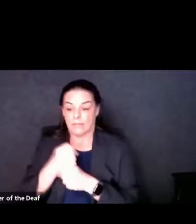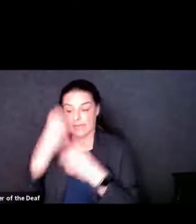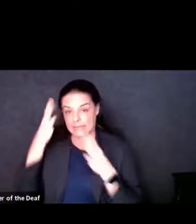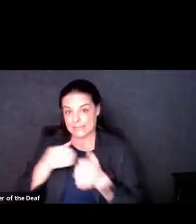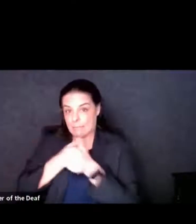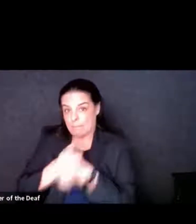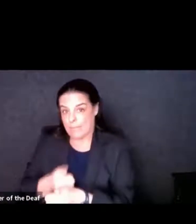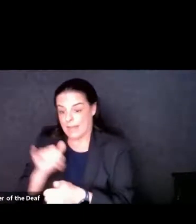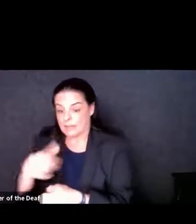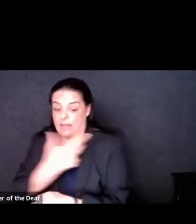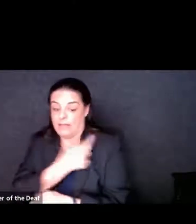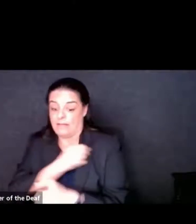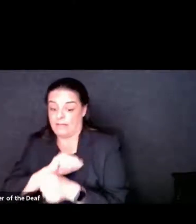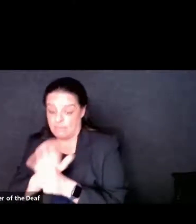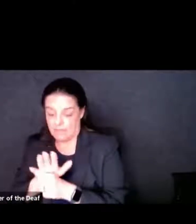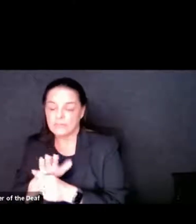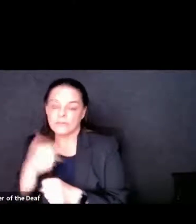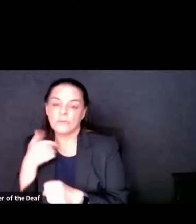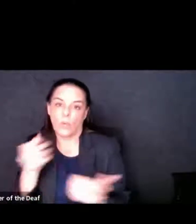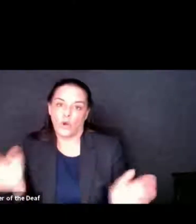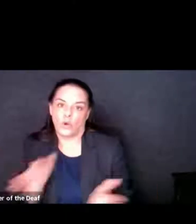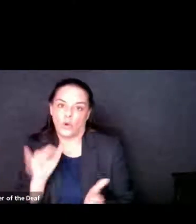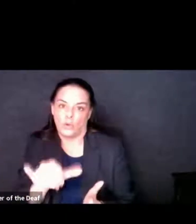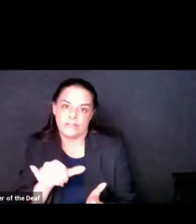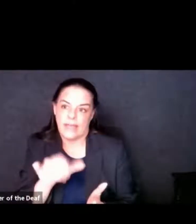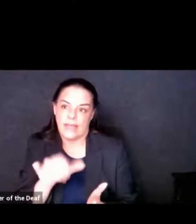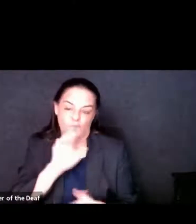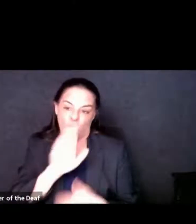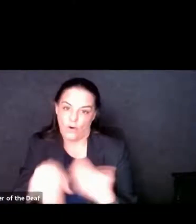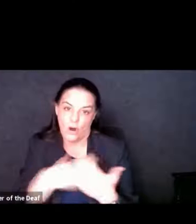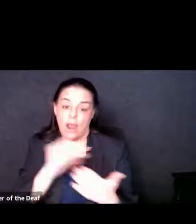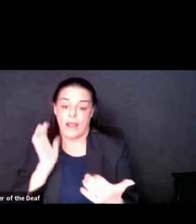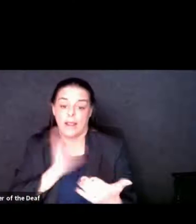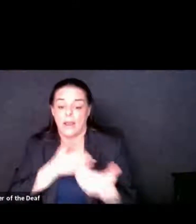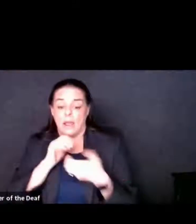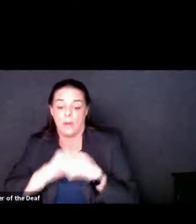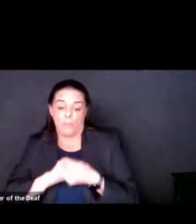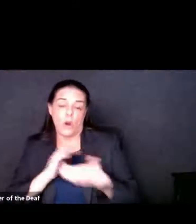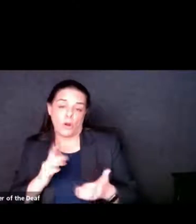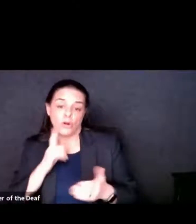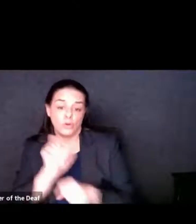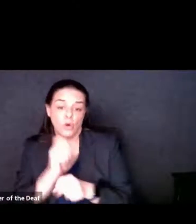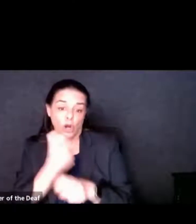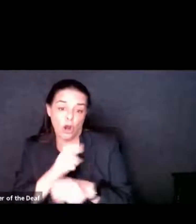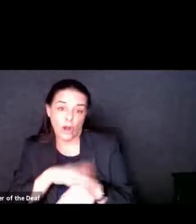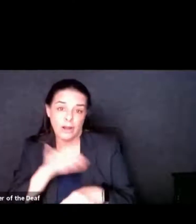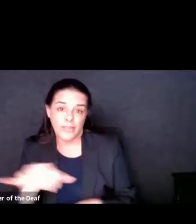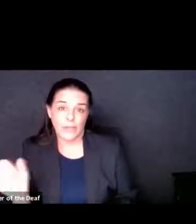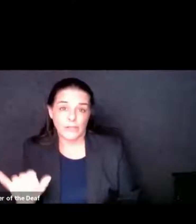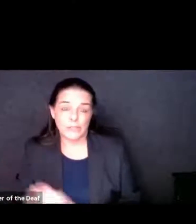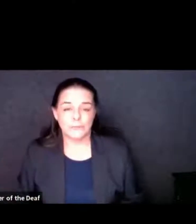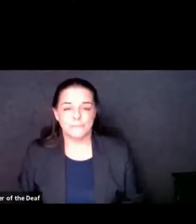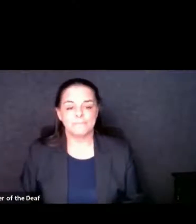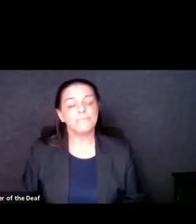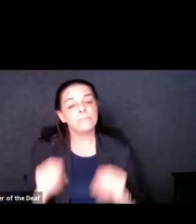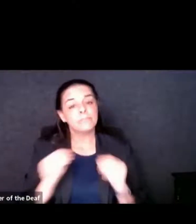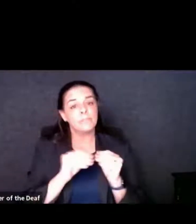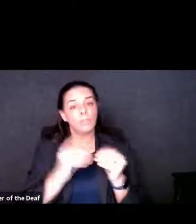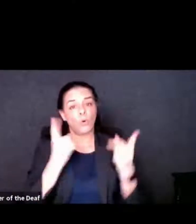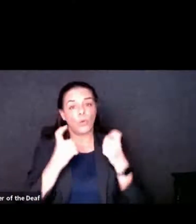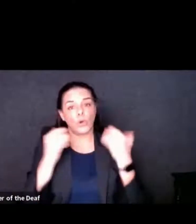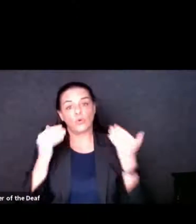vaccine is really what we want to encourage across the board, and our partners are really working hard on as well. Any further questions, please go